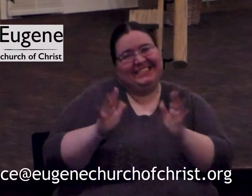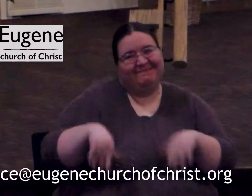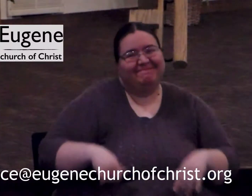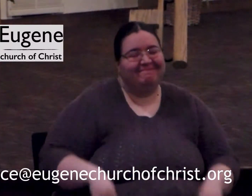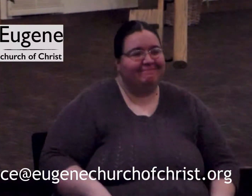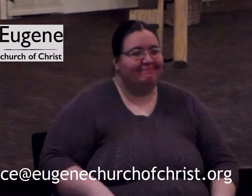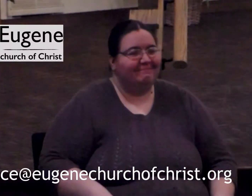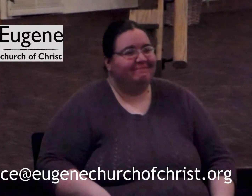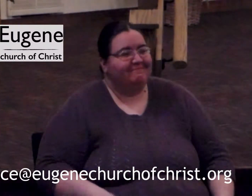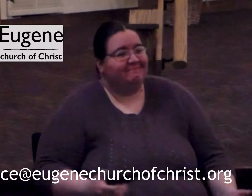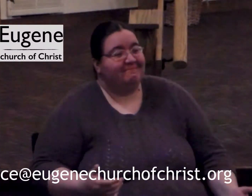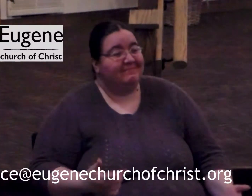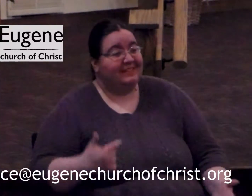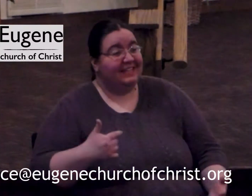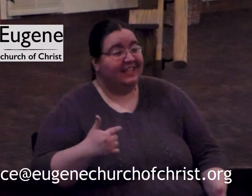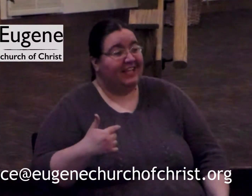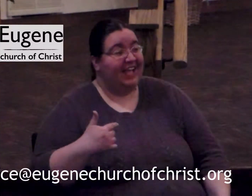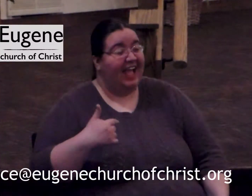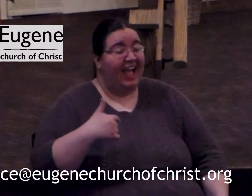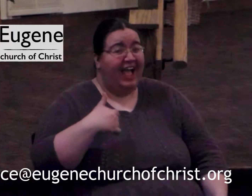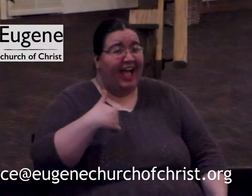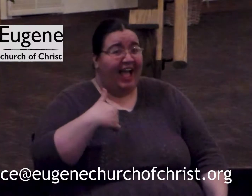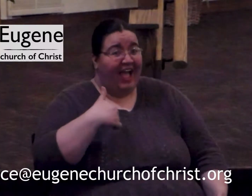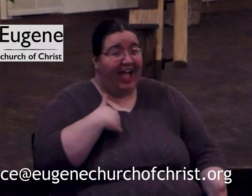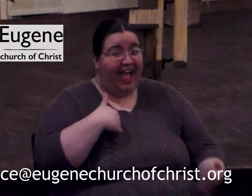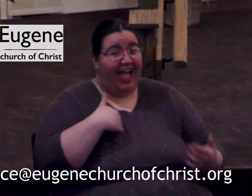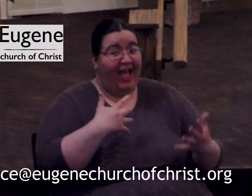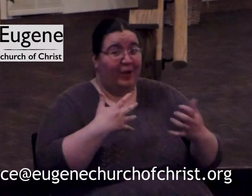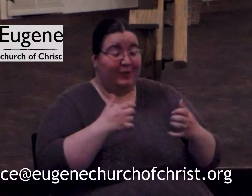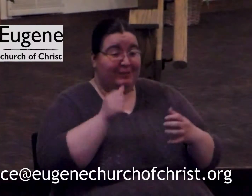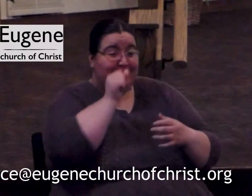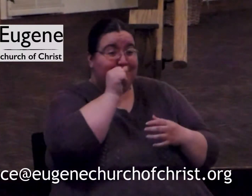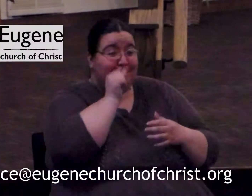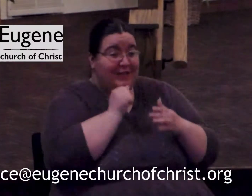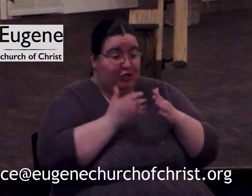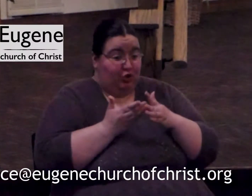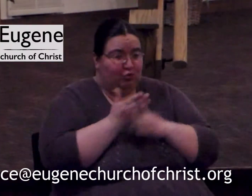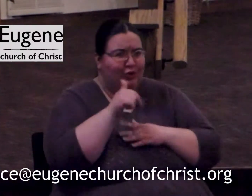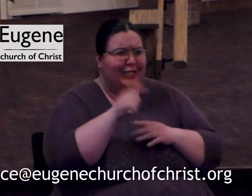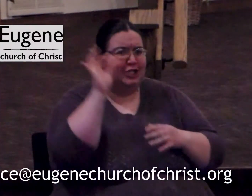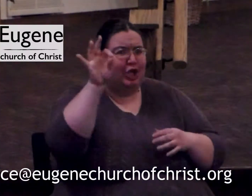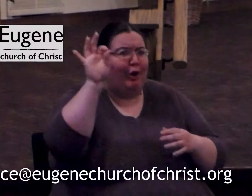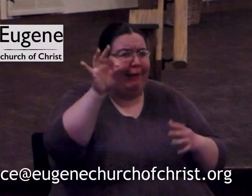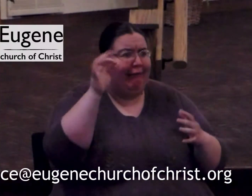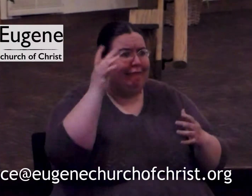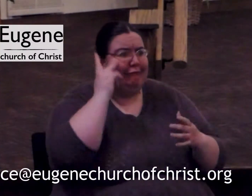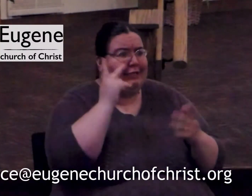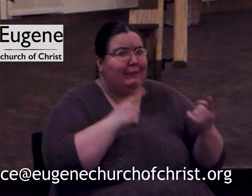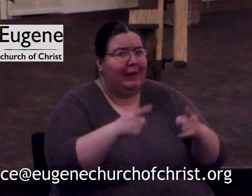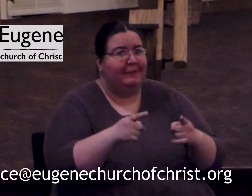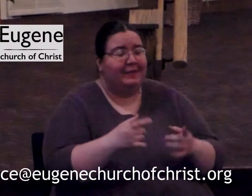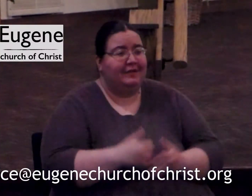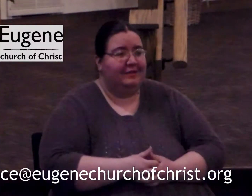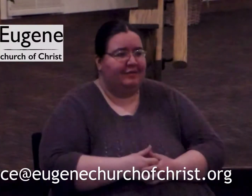patient through the sermon to see where it's going. I'd like to be patient through a meeting this week that could have been handled by an